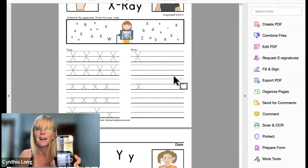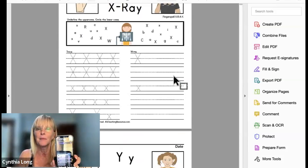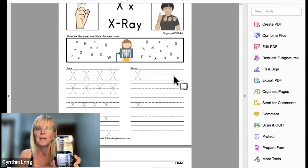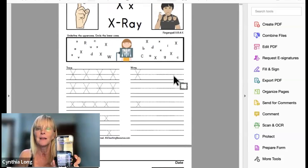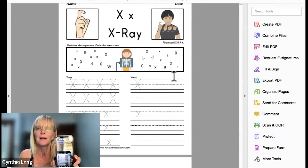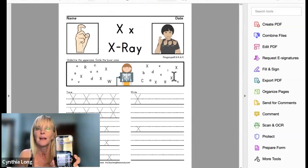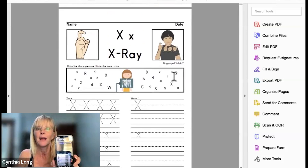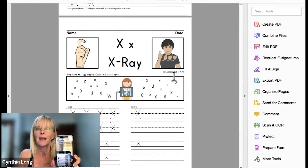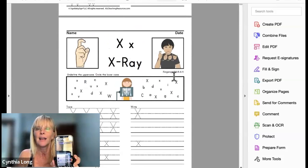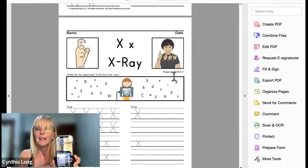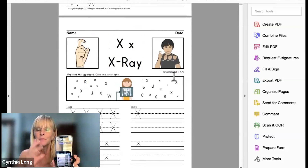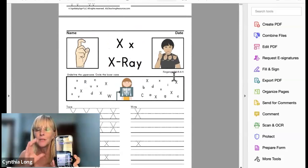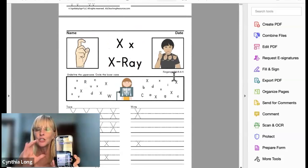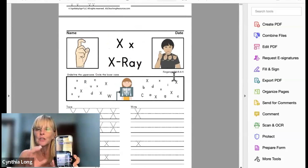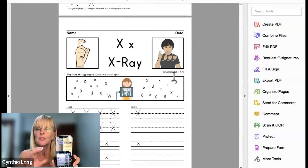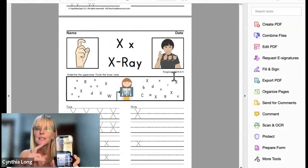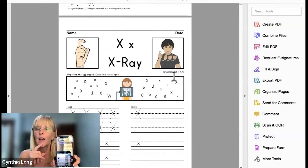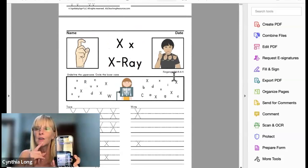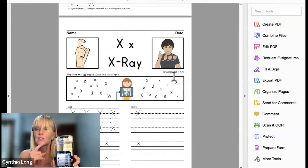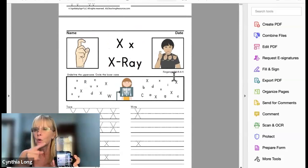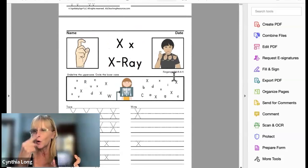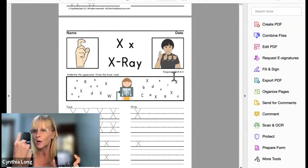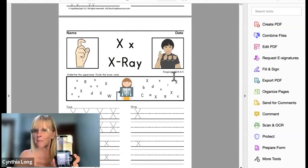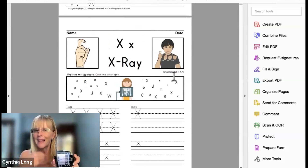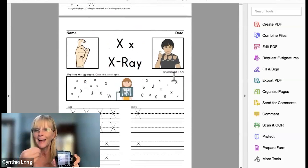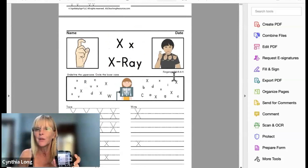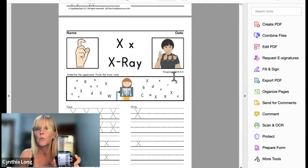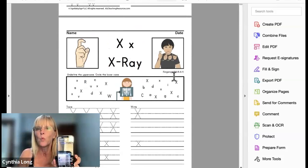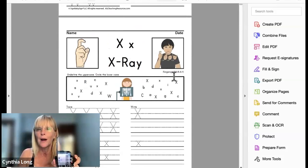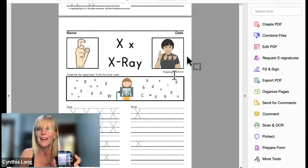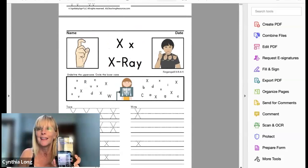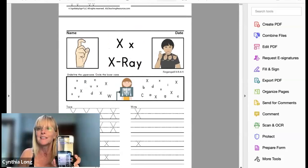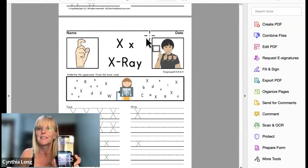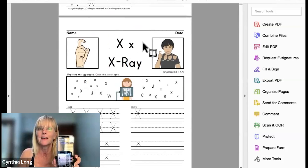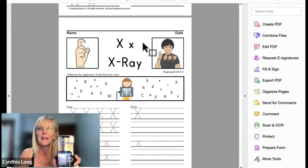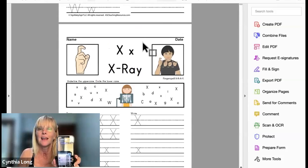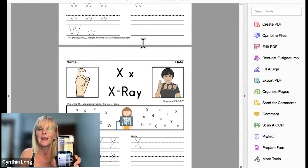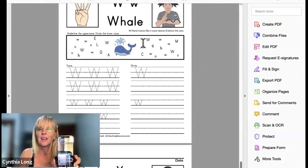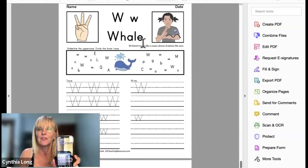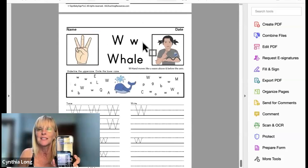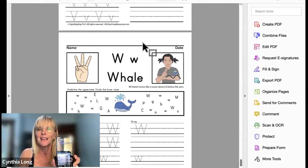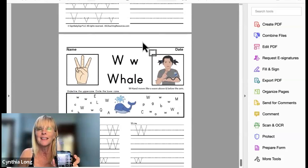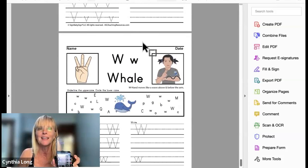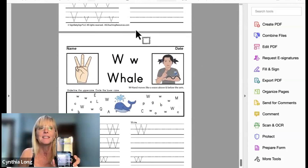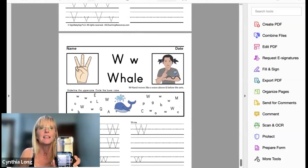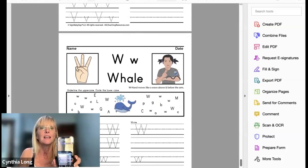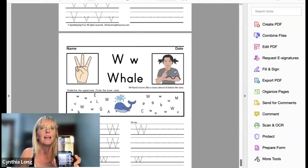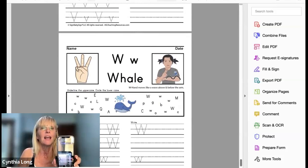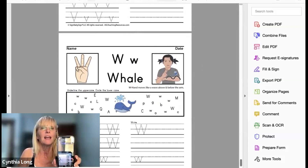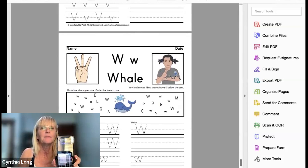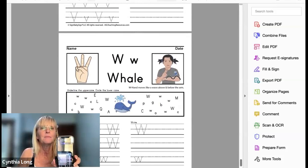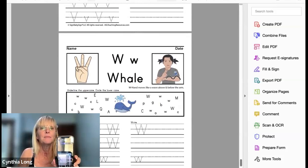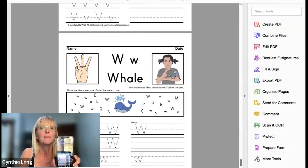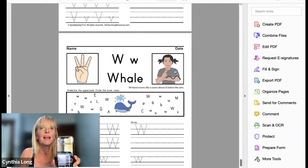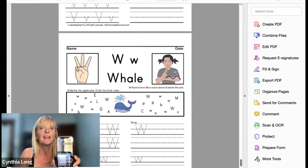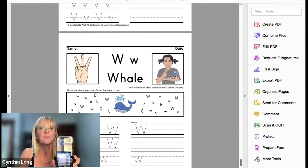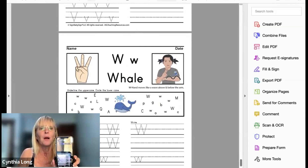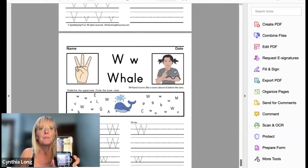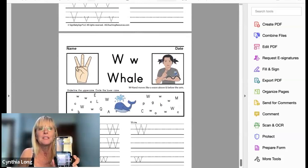time. And it has pictures. They also are in black and white. And it goes like this. And as promised, here's